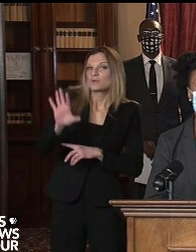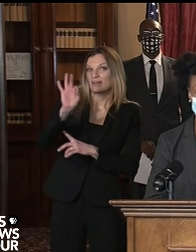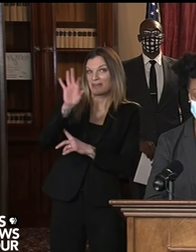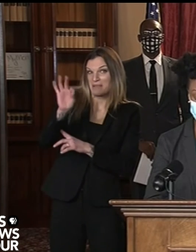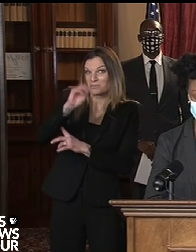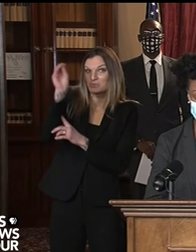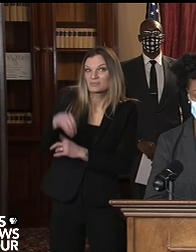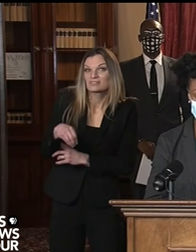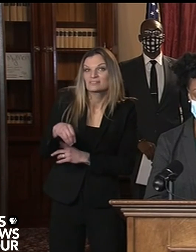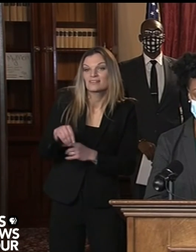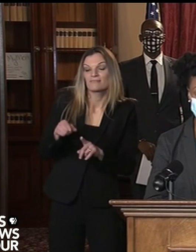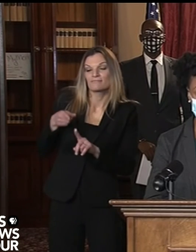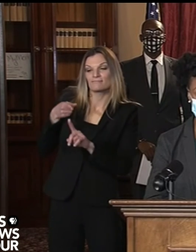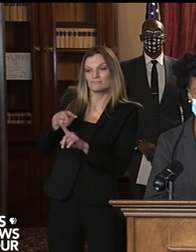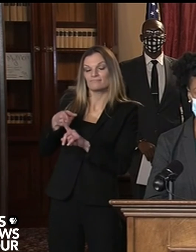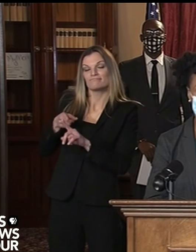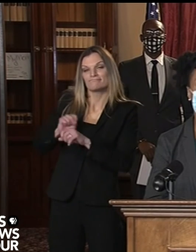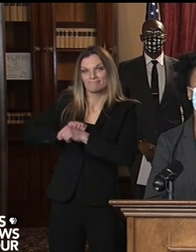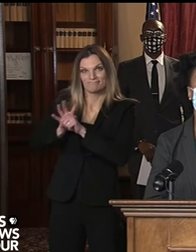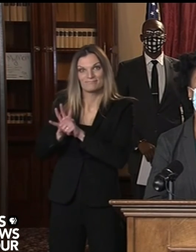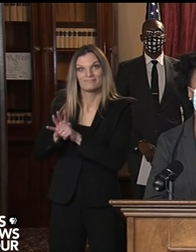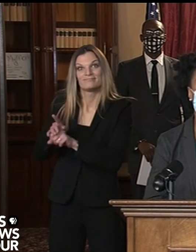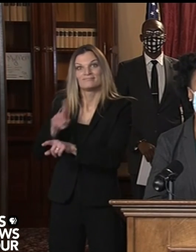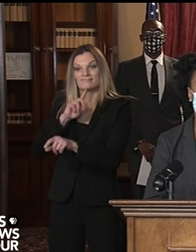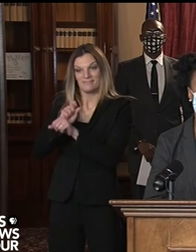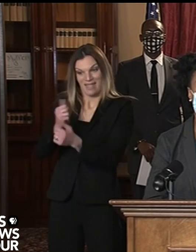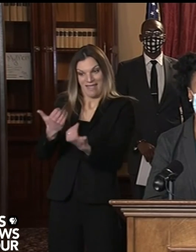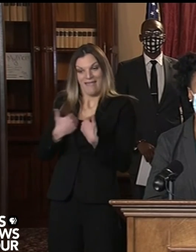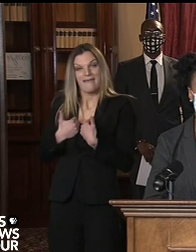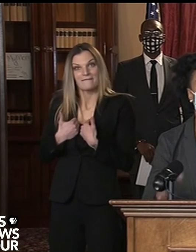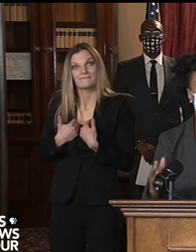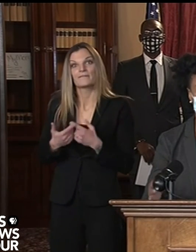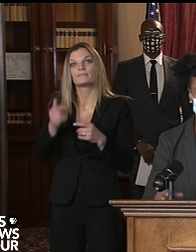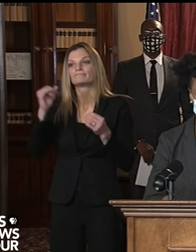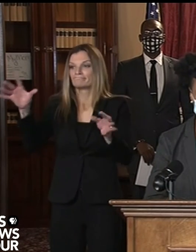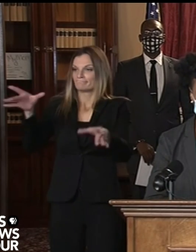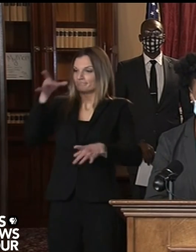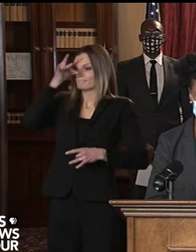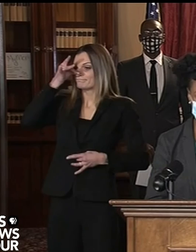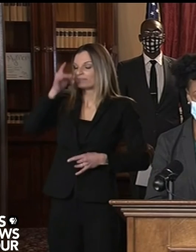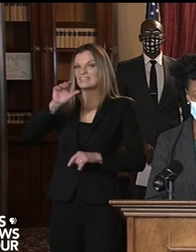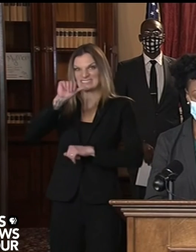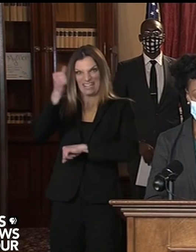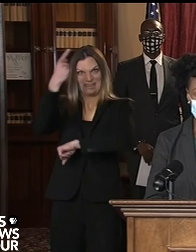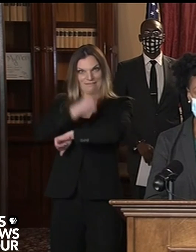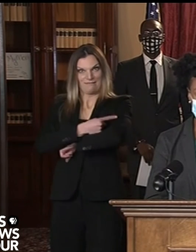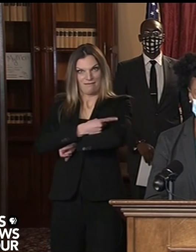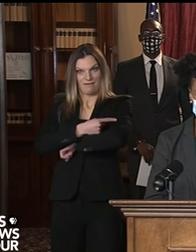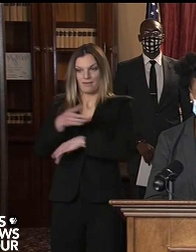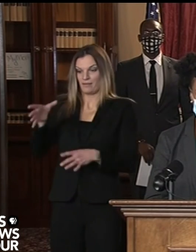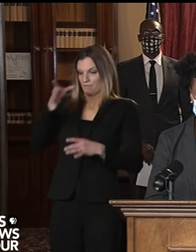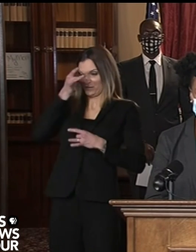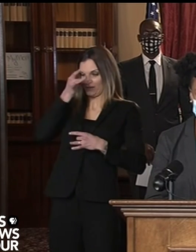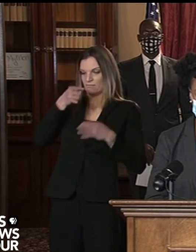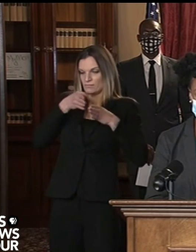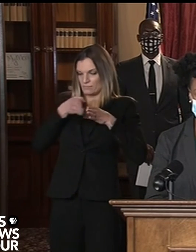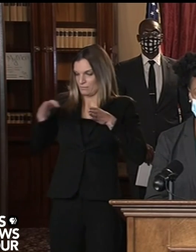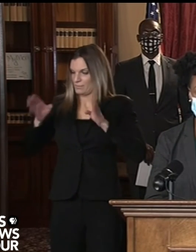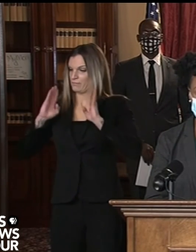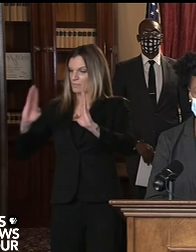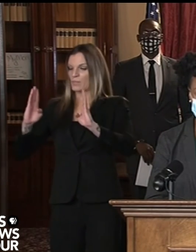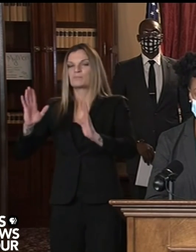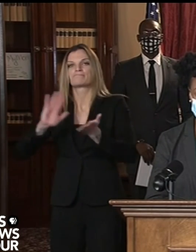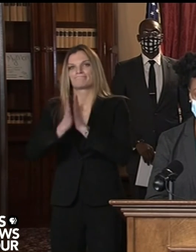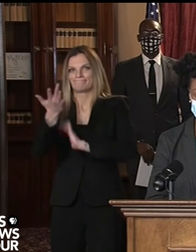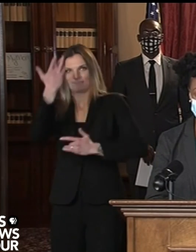cases will become infectious within 10 days of exposure or develop symptoms. Based on this new data,